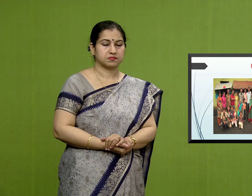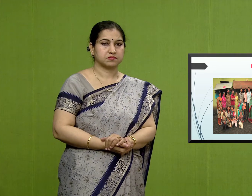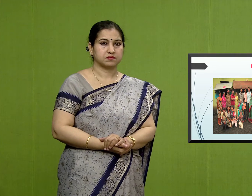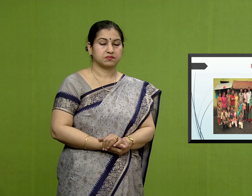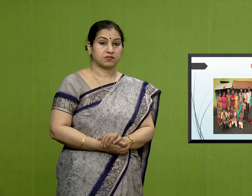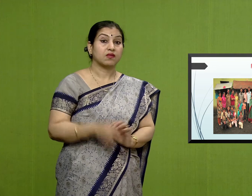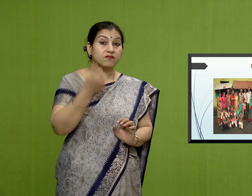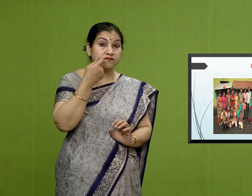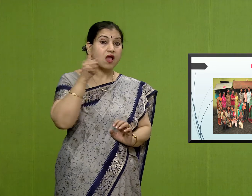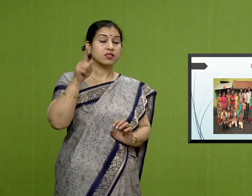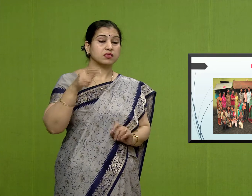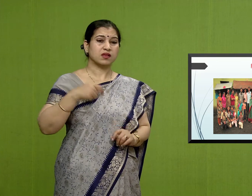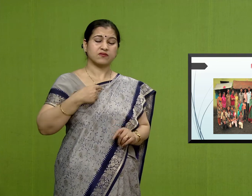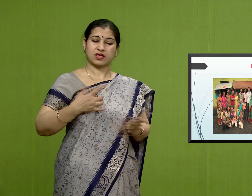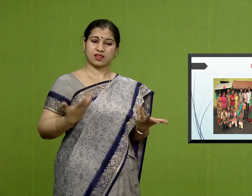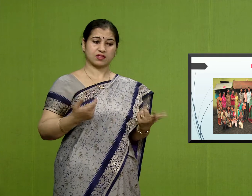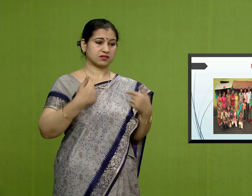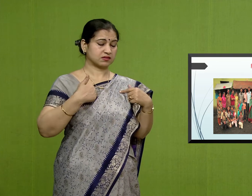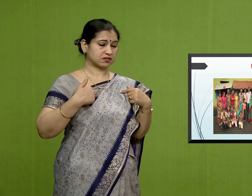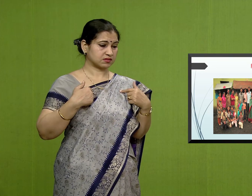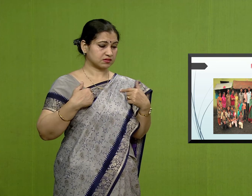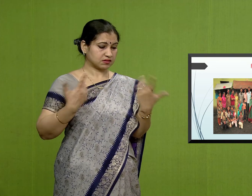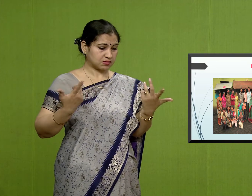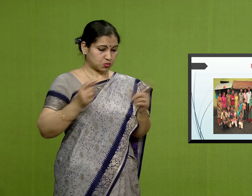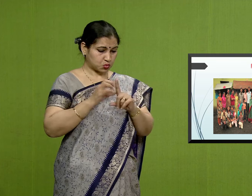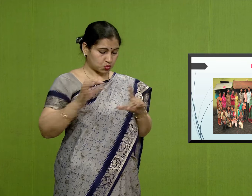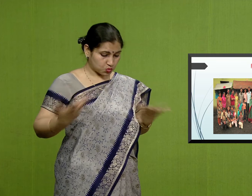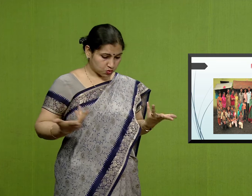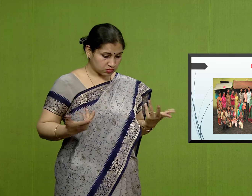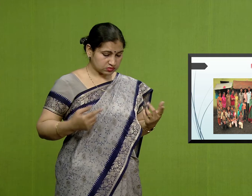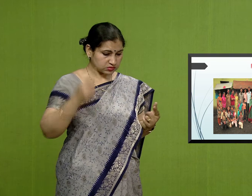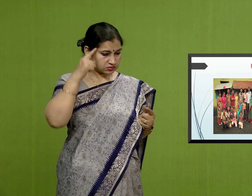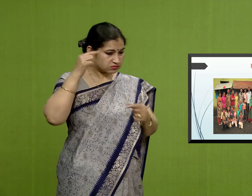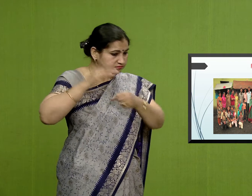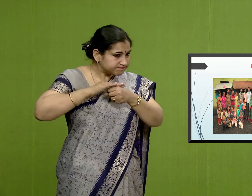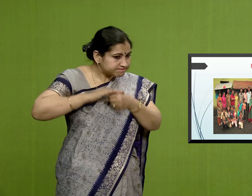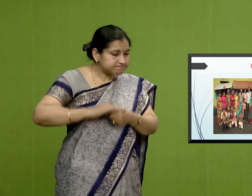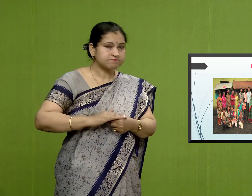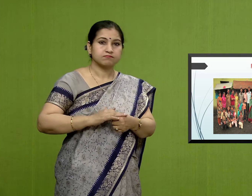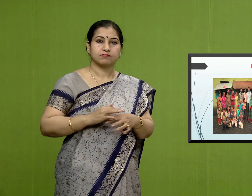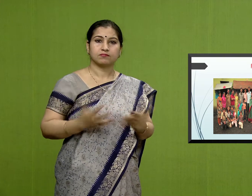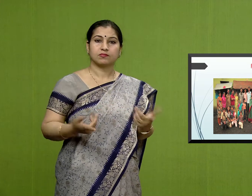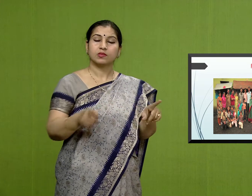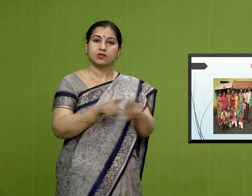Father feels helpless and often frustrated and finds